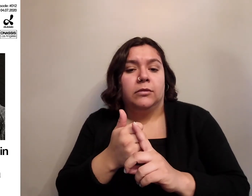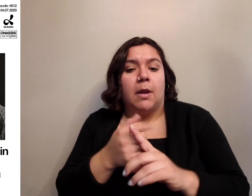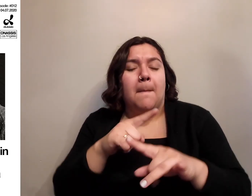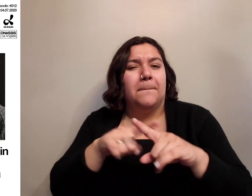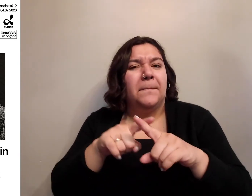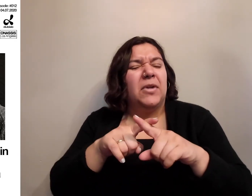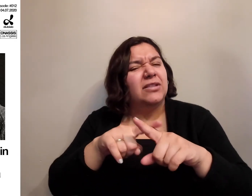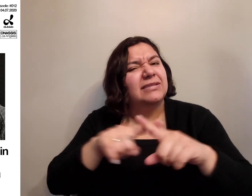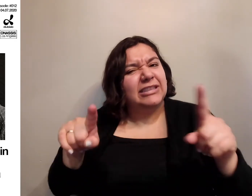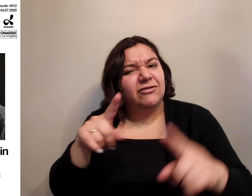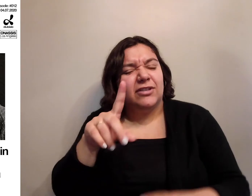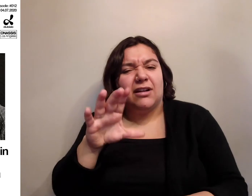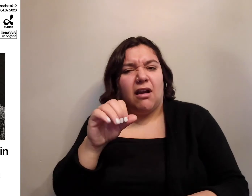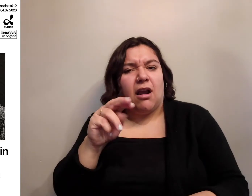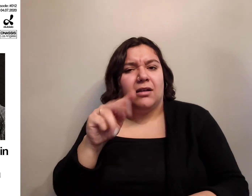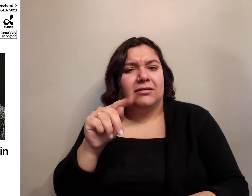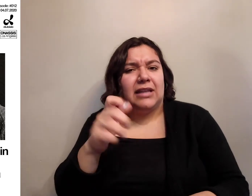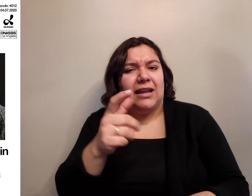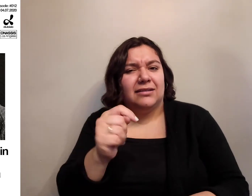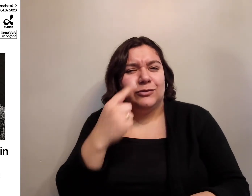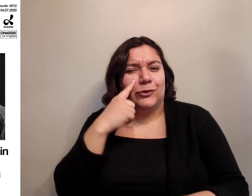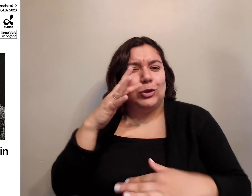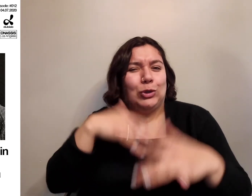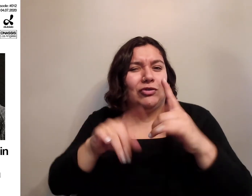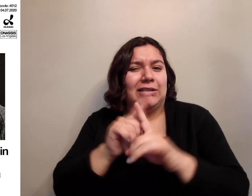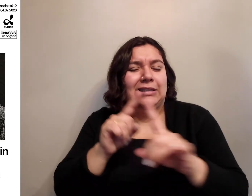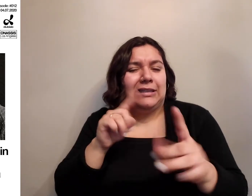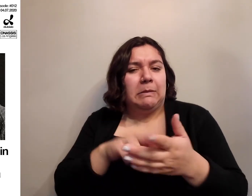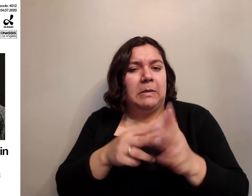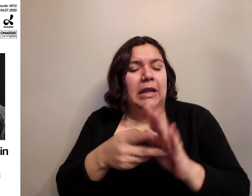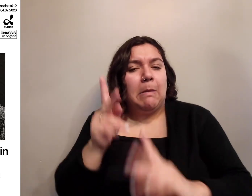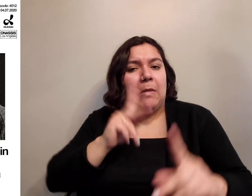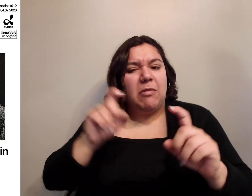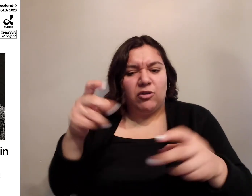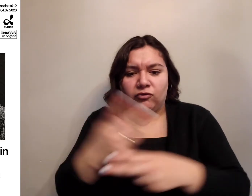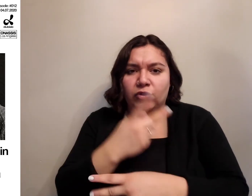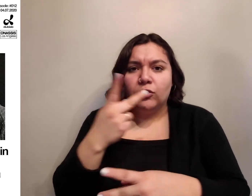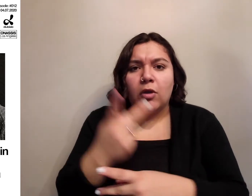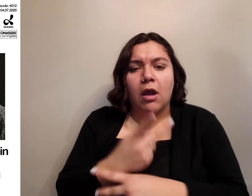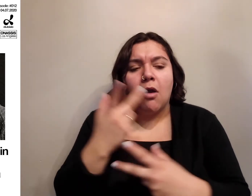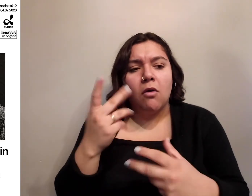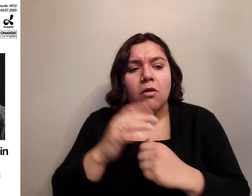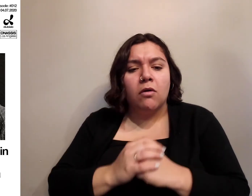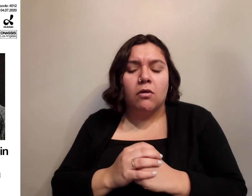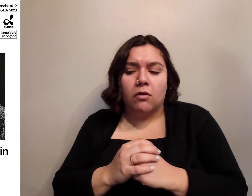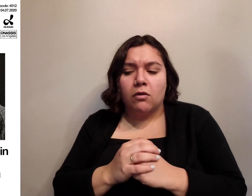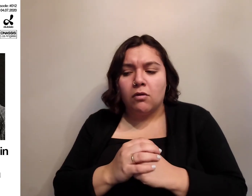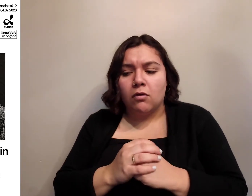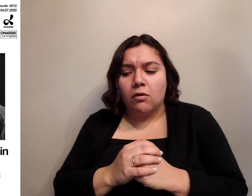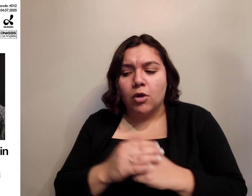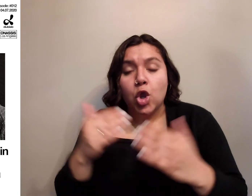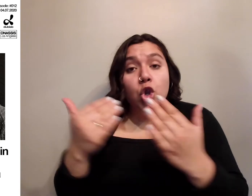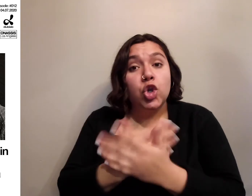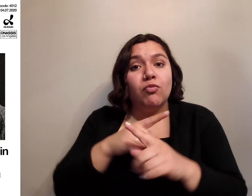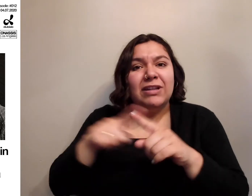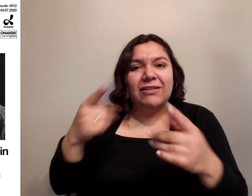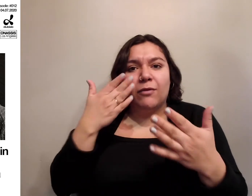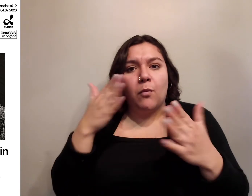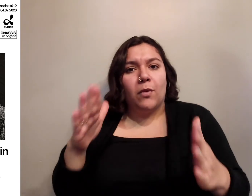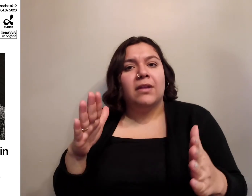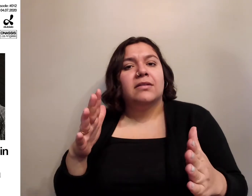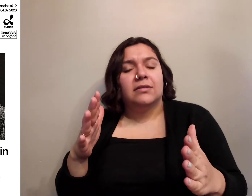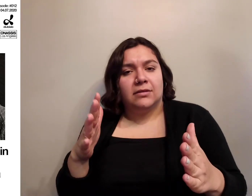different context, that people had to figure out new and different